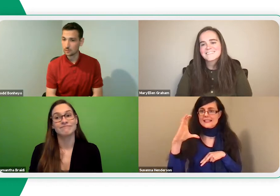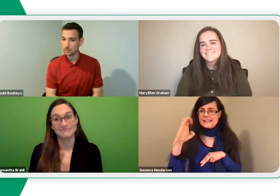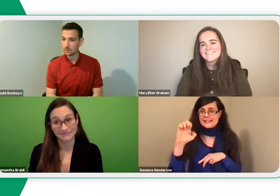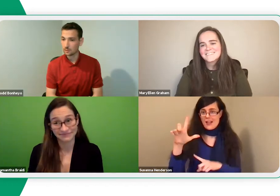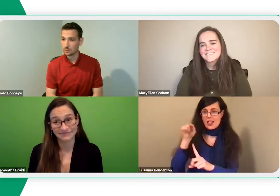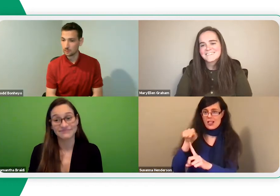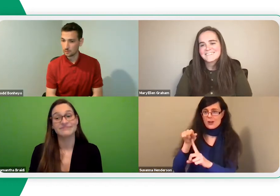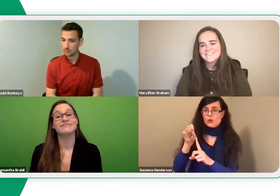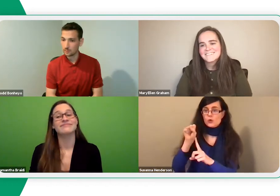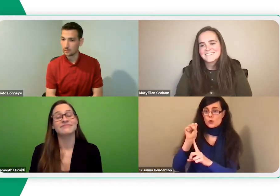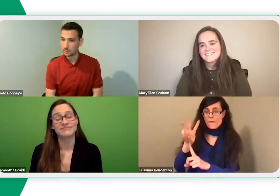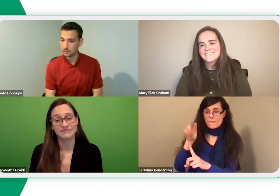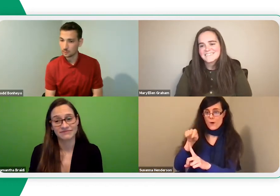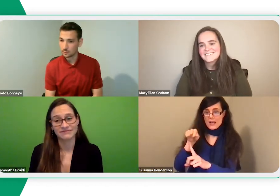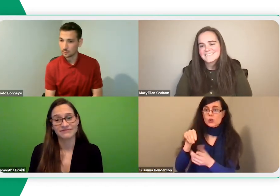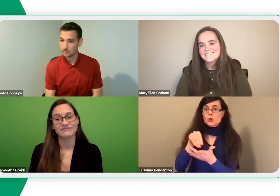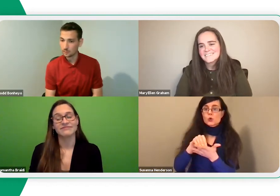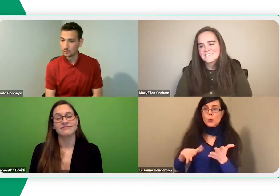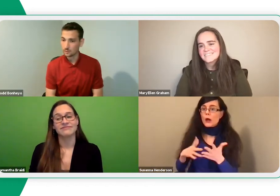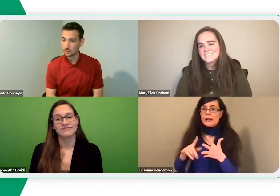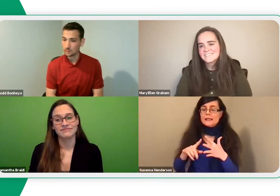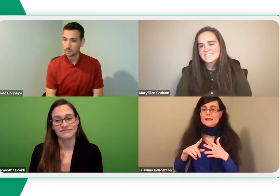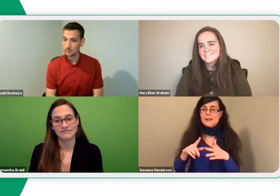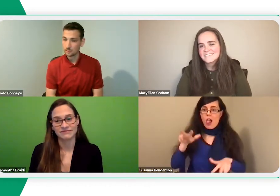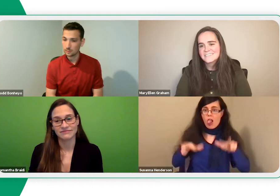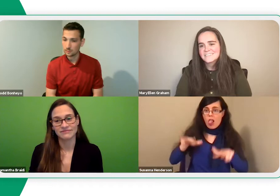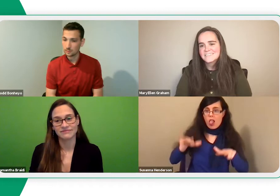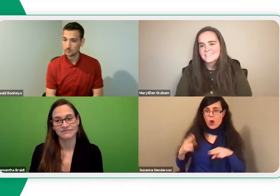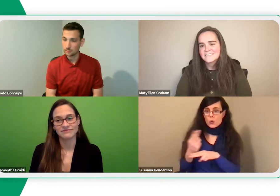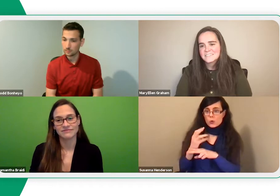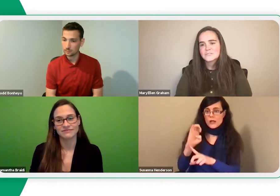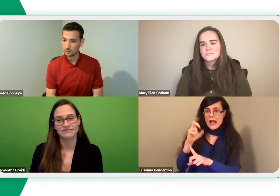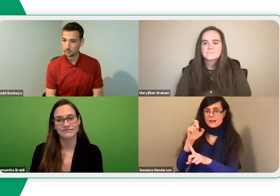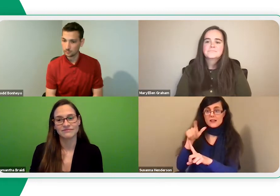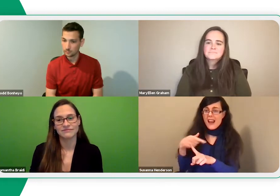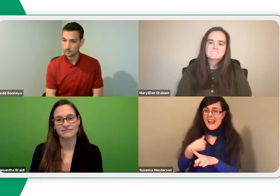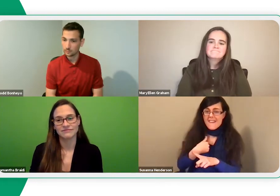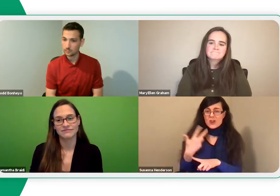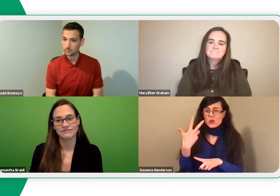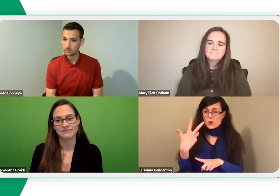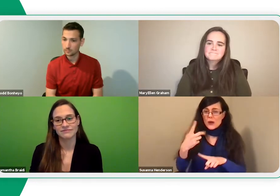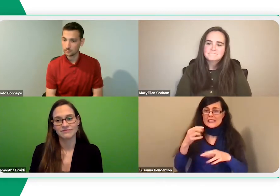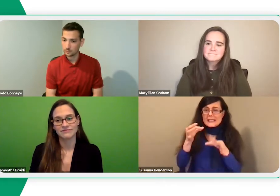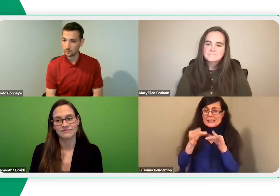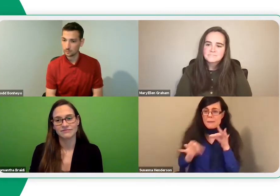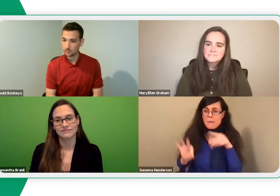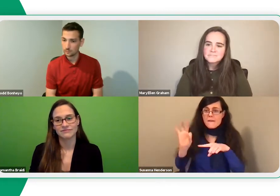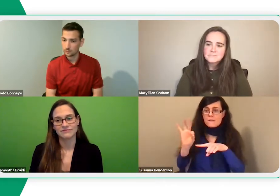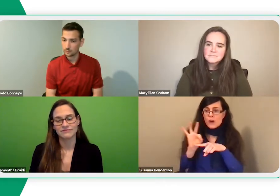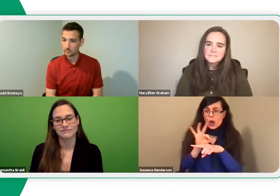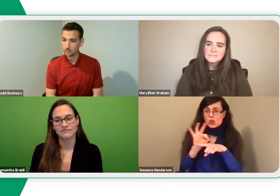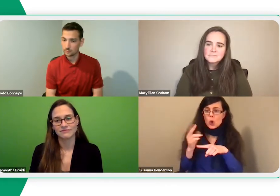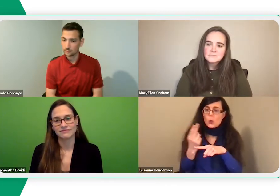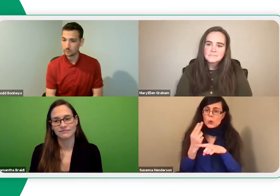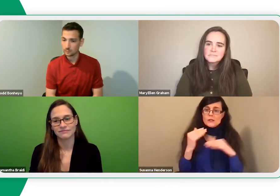is where students are really struggling with utilizing Excel. Students are kind of awkward and they don't know how to use